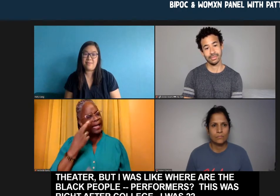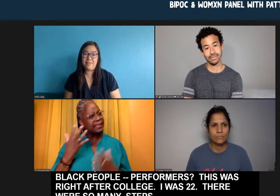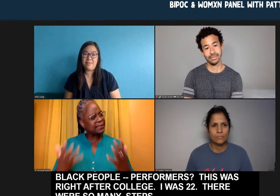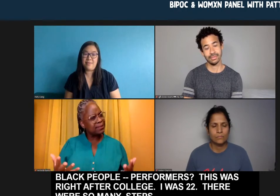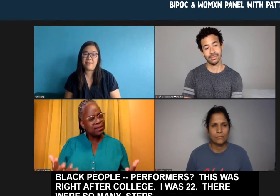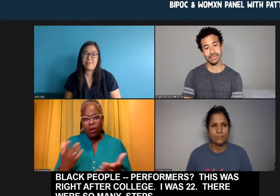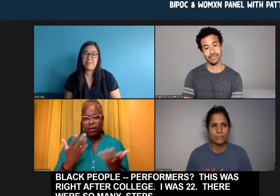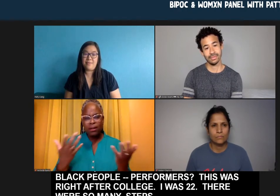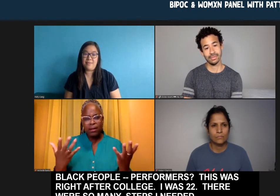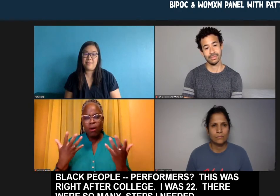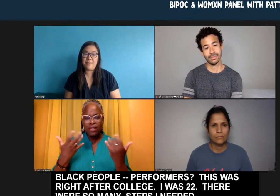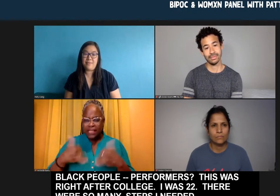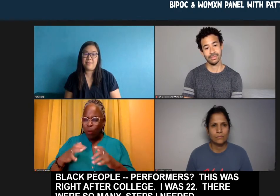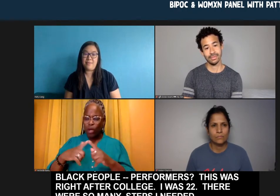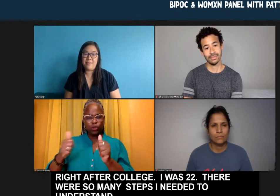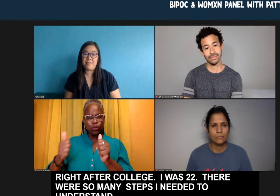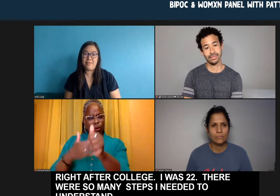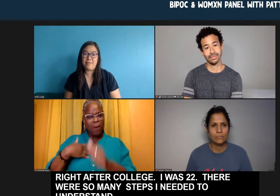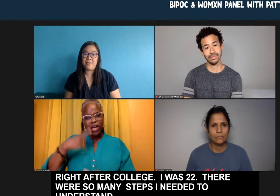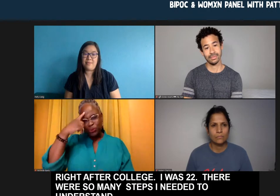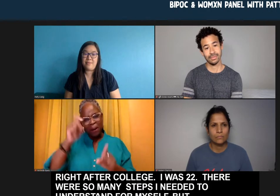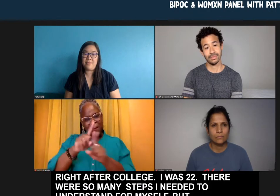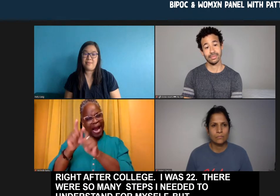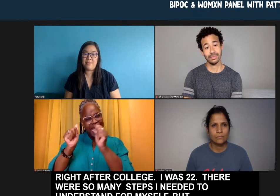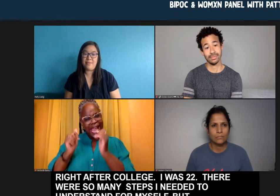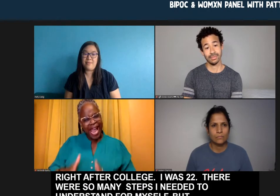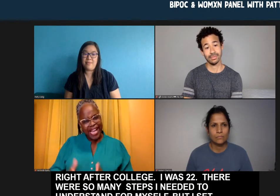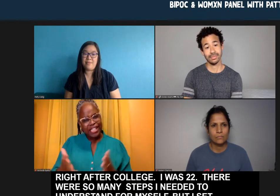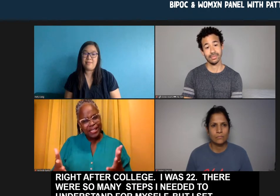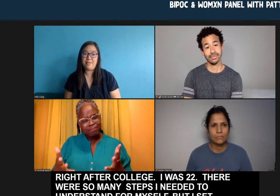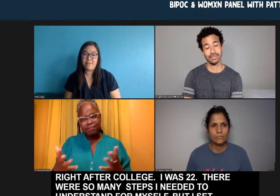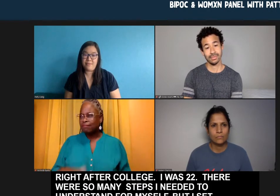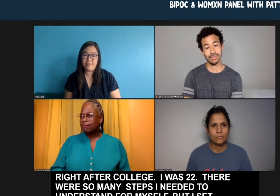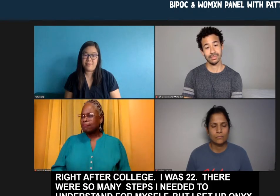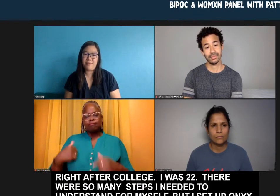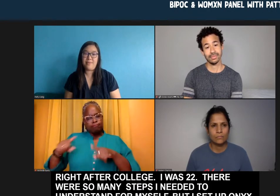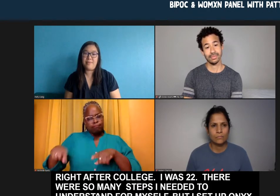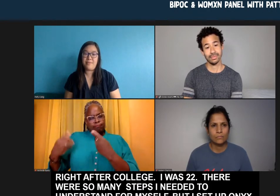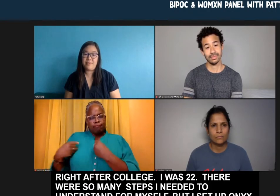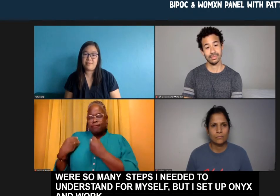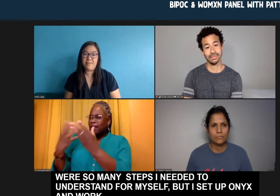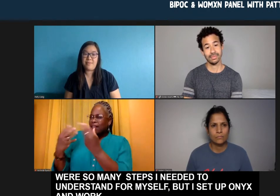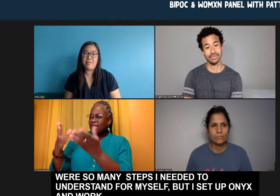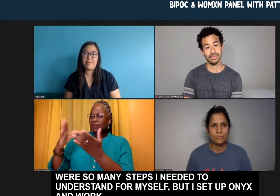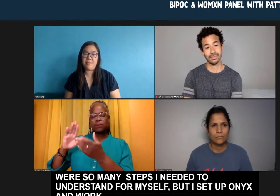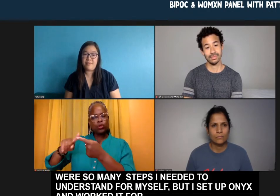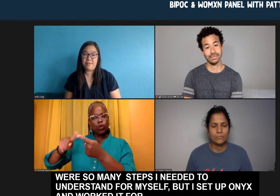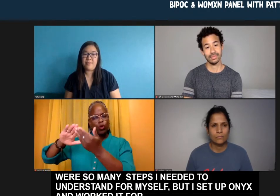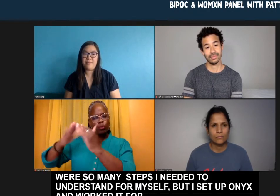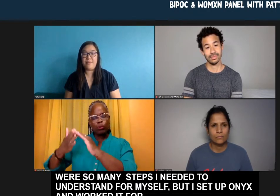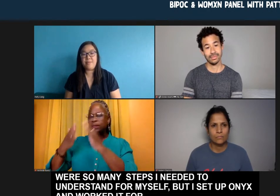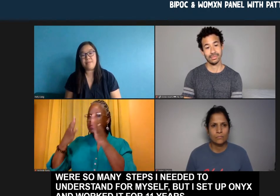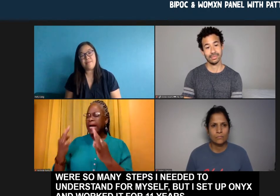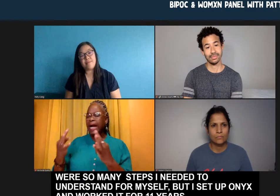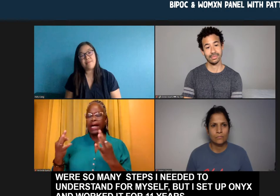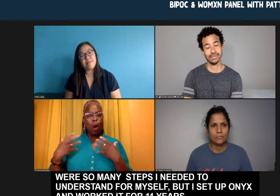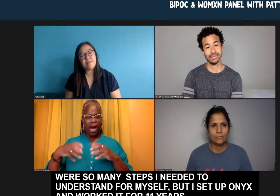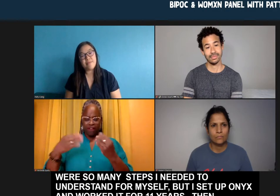and worked it for 11 years. But then I said, well, I need to be pursuing my dream as an actor. I've been giving